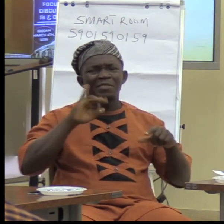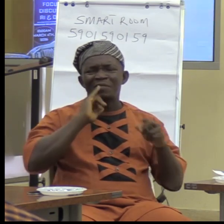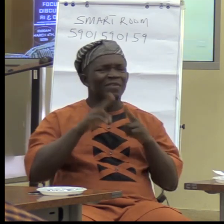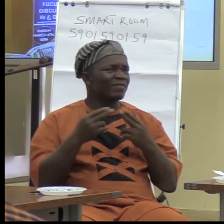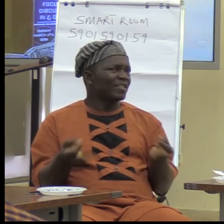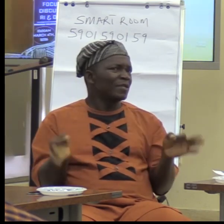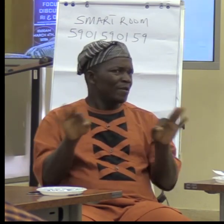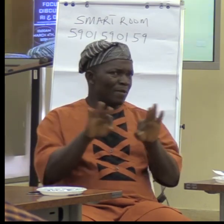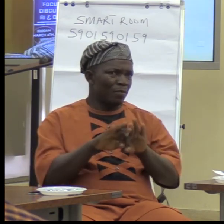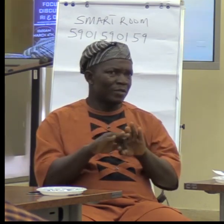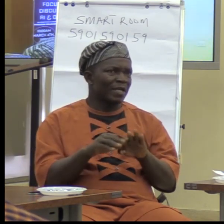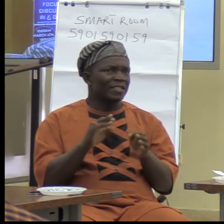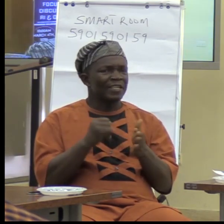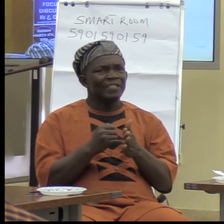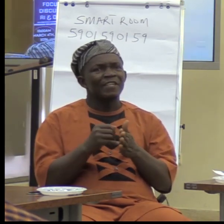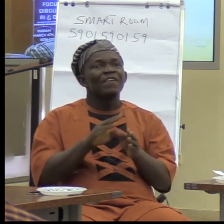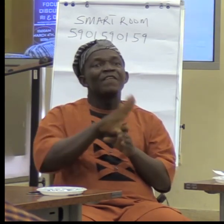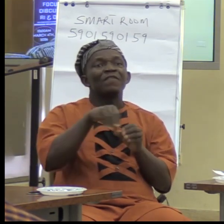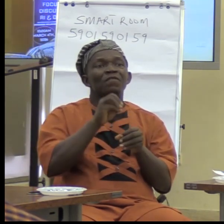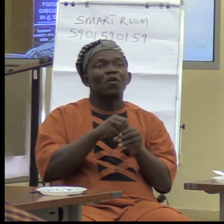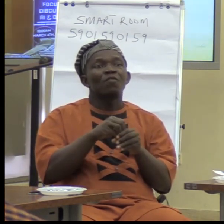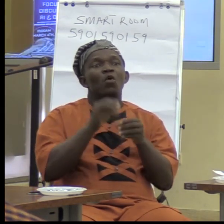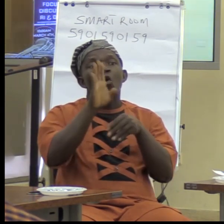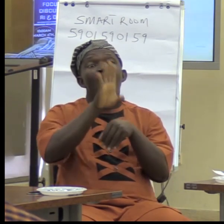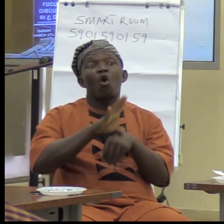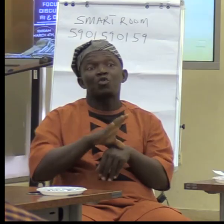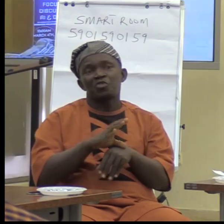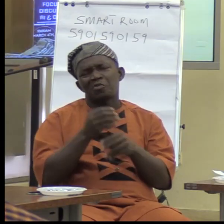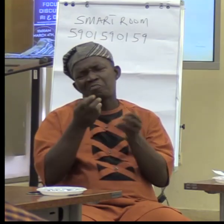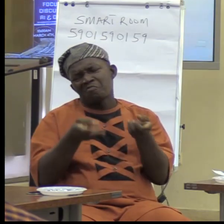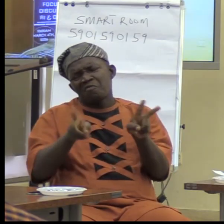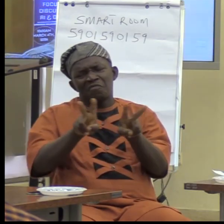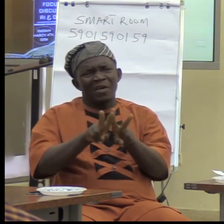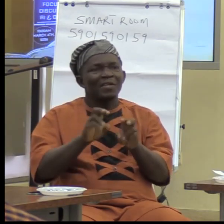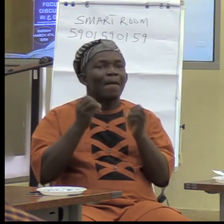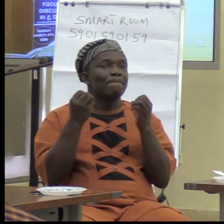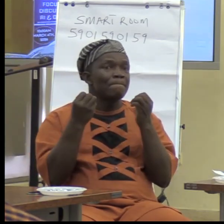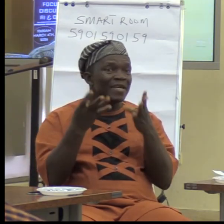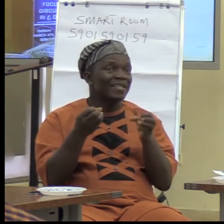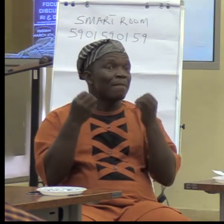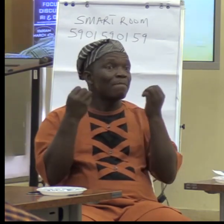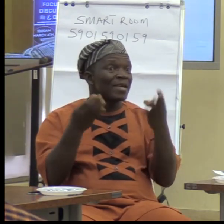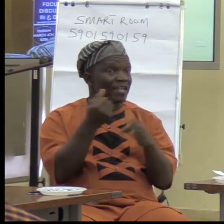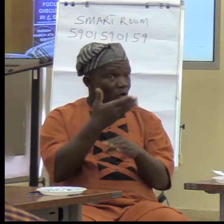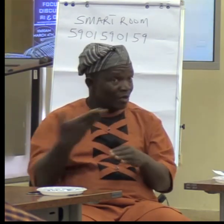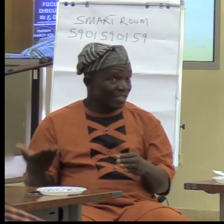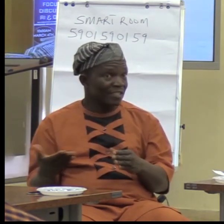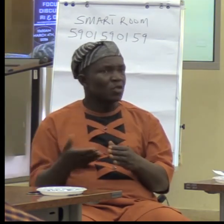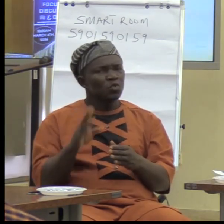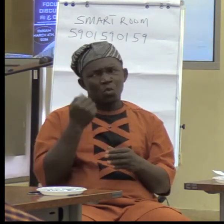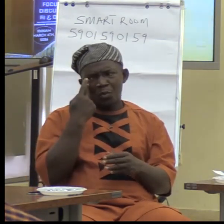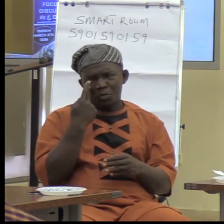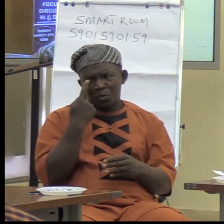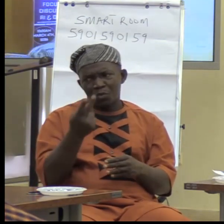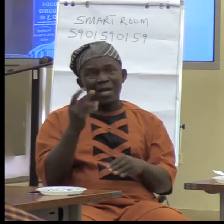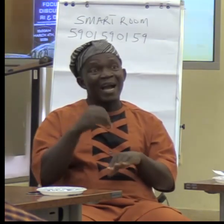culture, it conveys values, and so many other things. So we are looking at language translation. And then we are